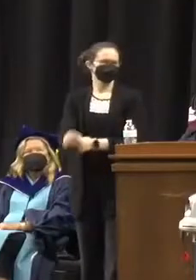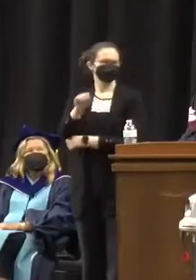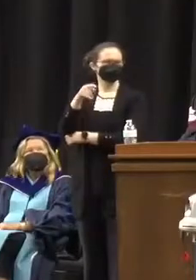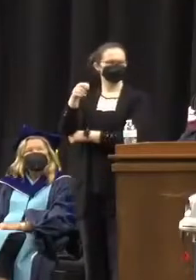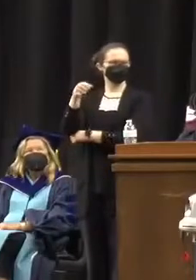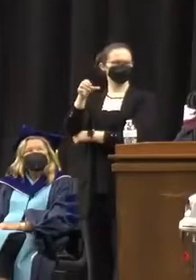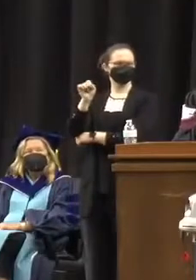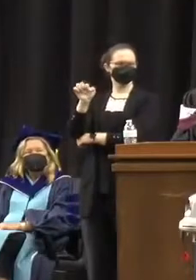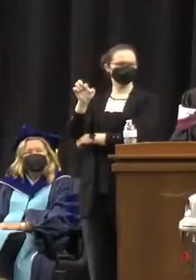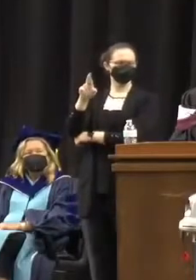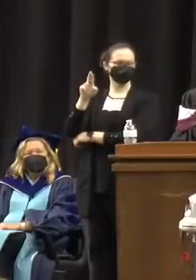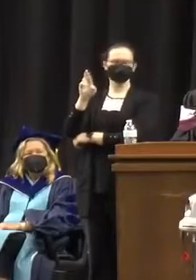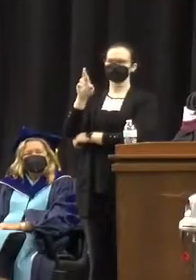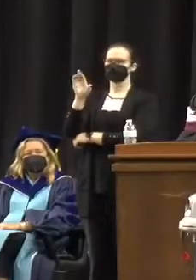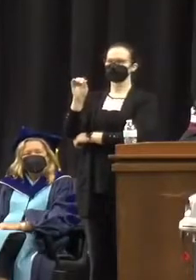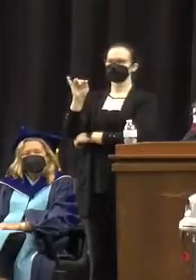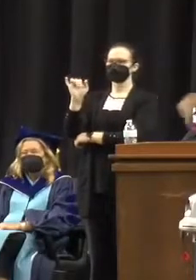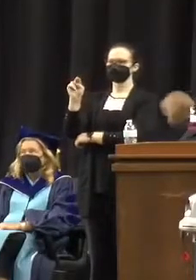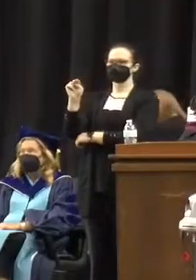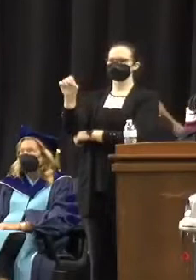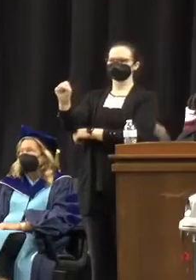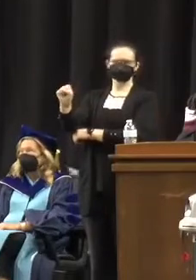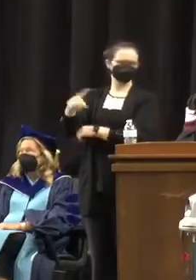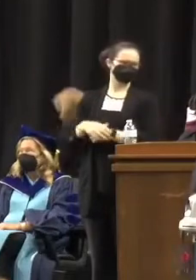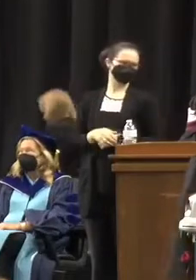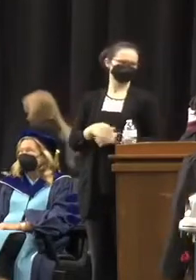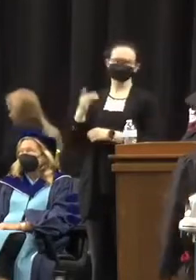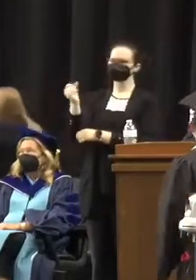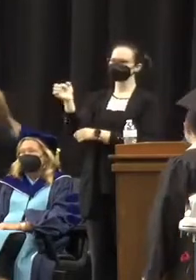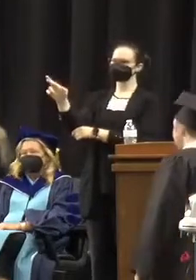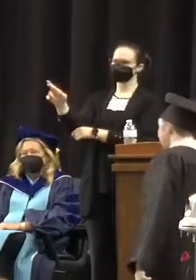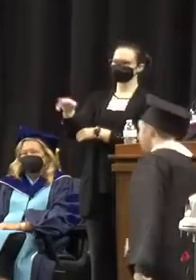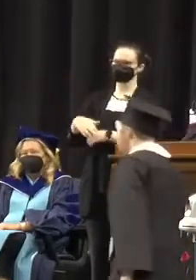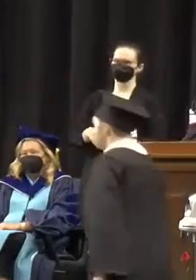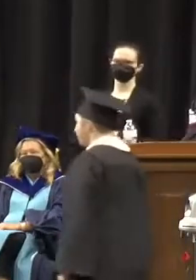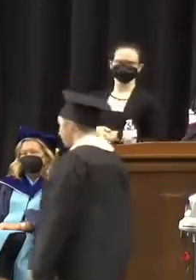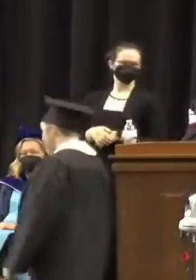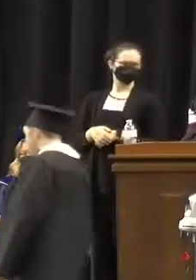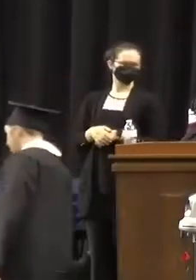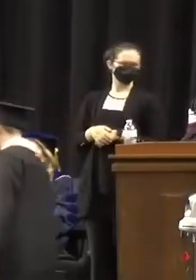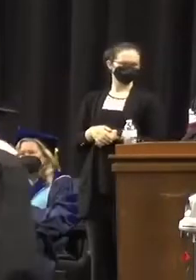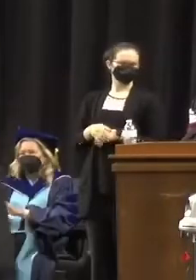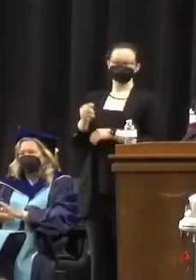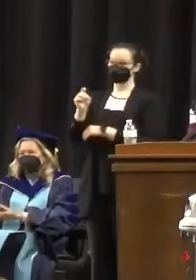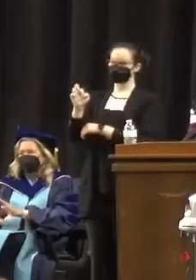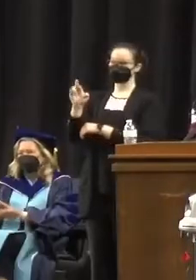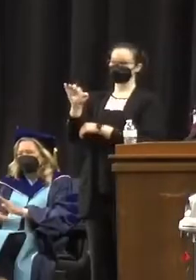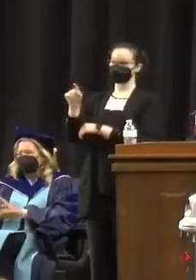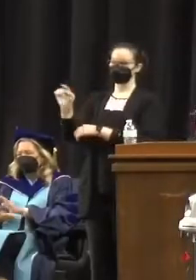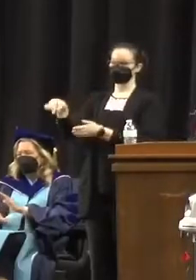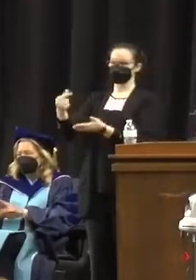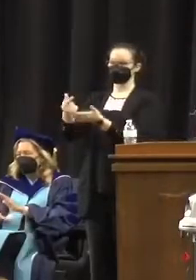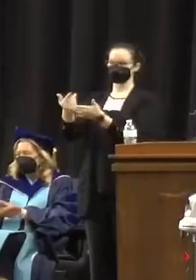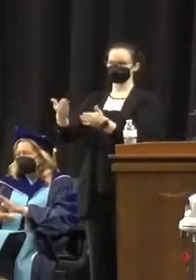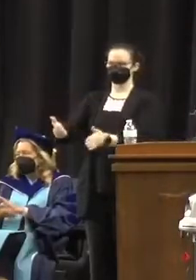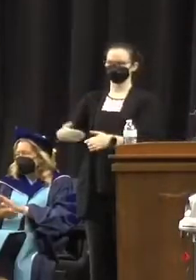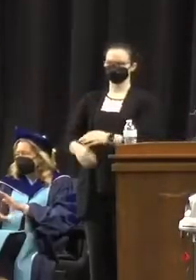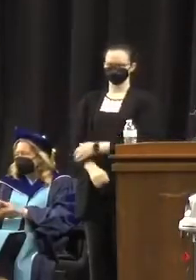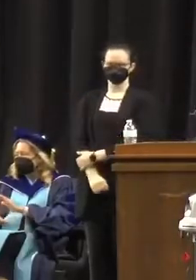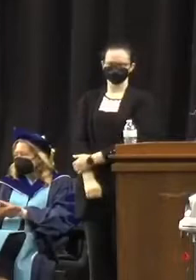Spencer Christian Robbins, Crimson Scholar, Meritorious Graduate.